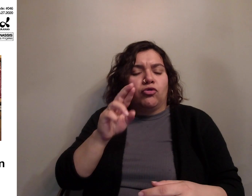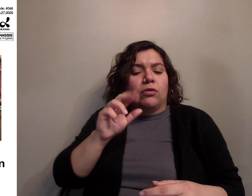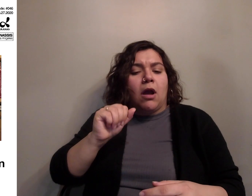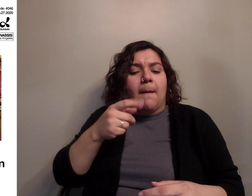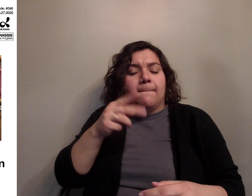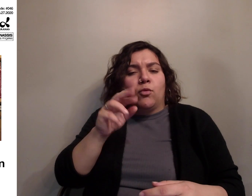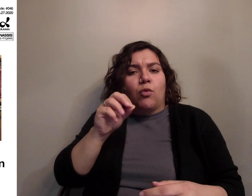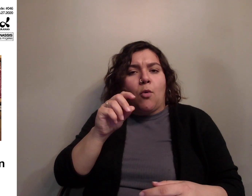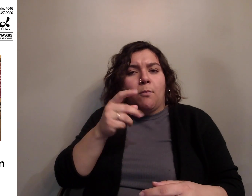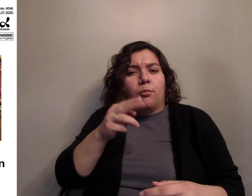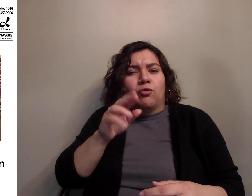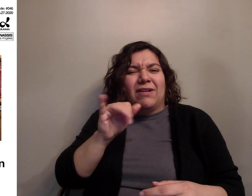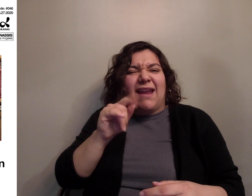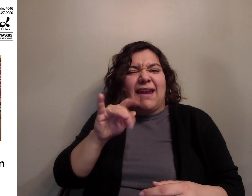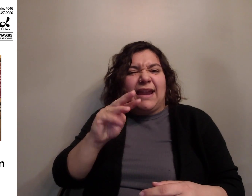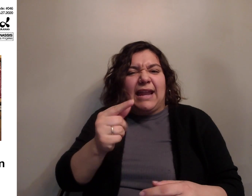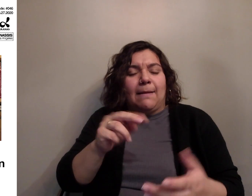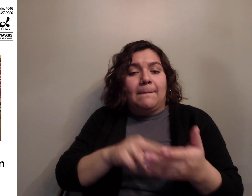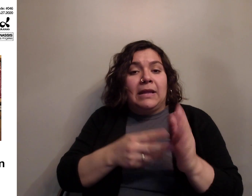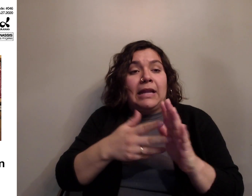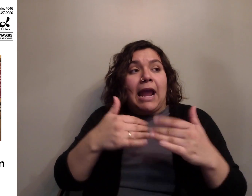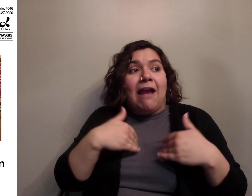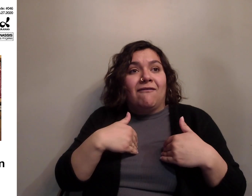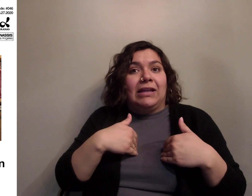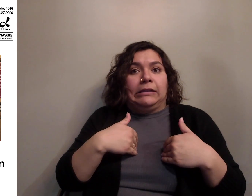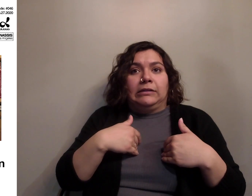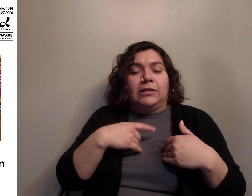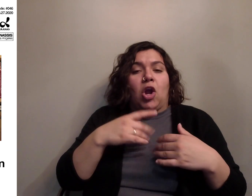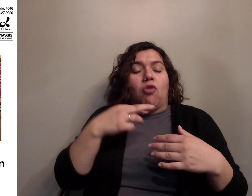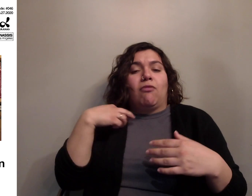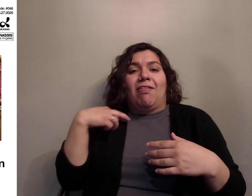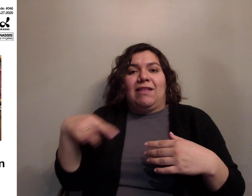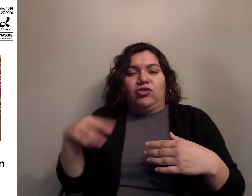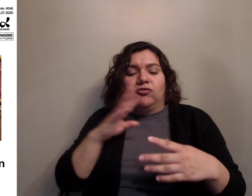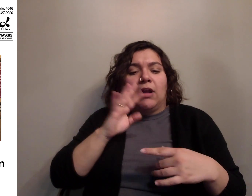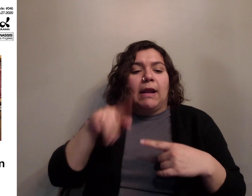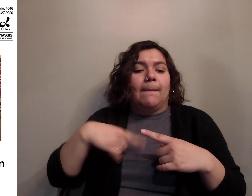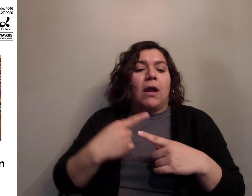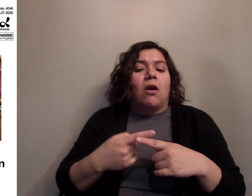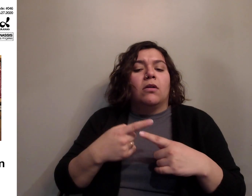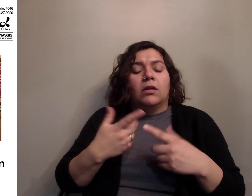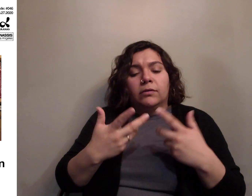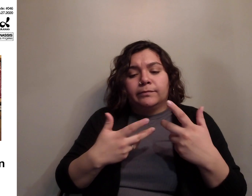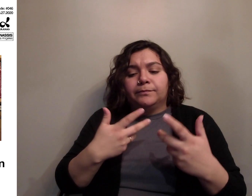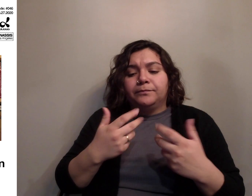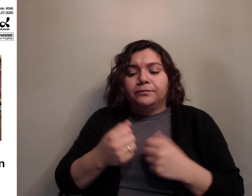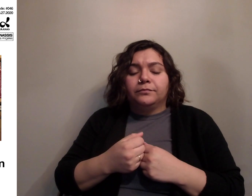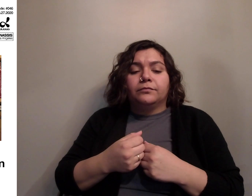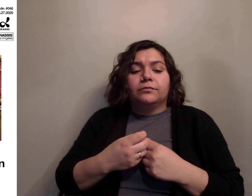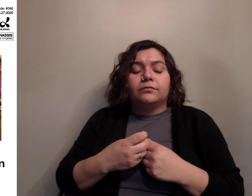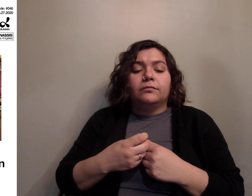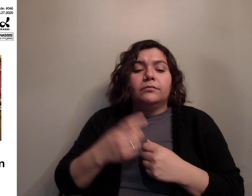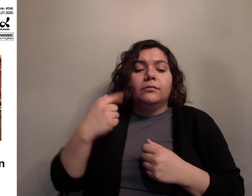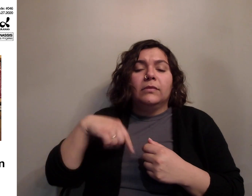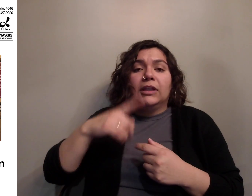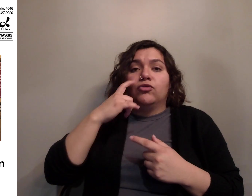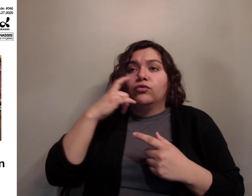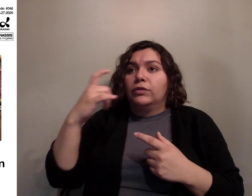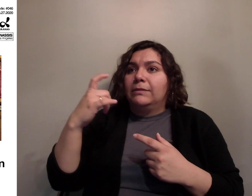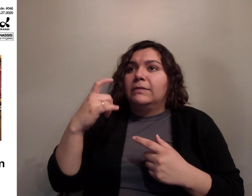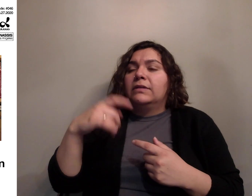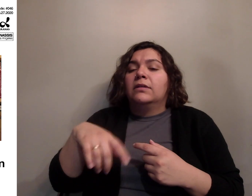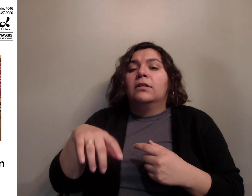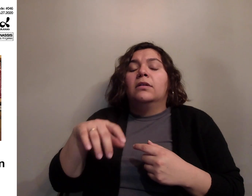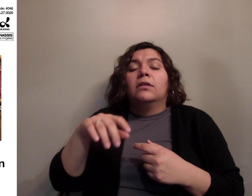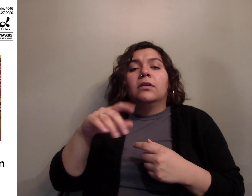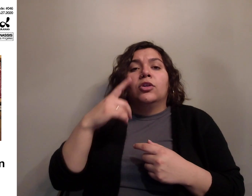about a counter-religion, a satanic religion in Tannhäuser, when he starts talking about